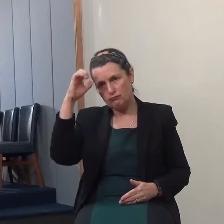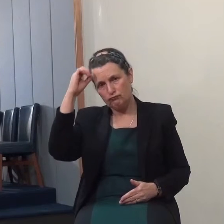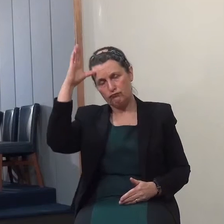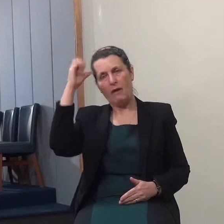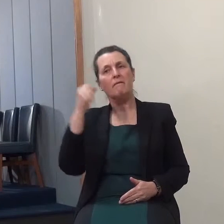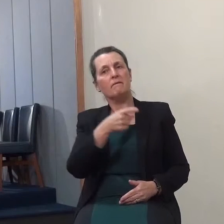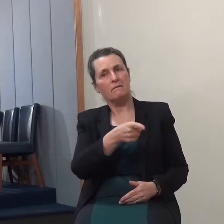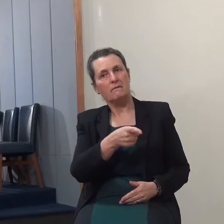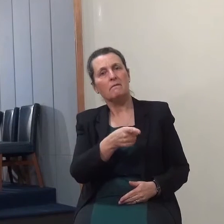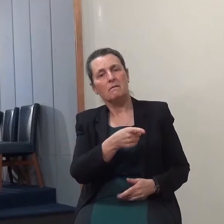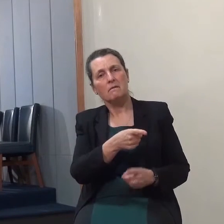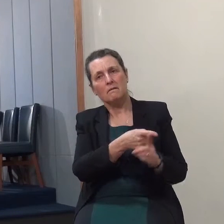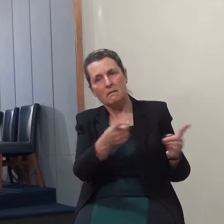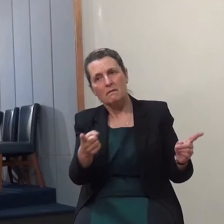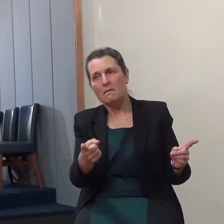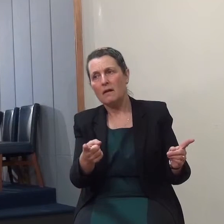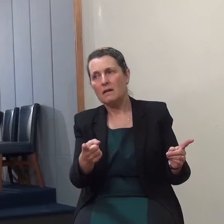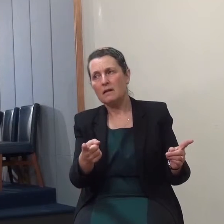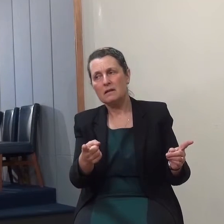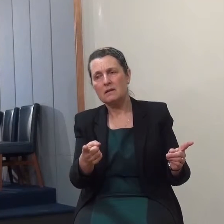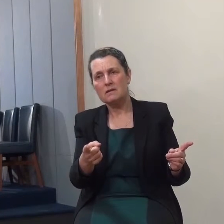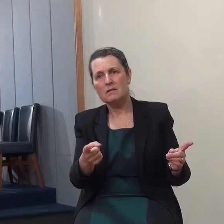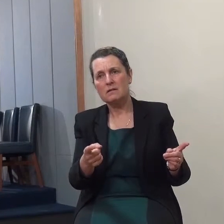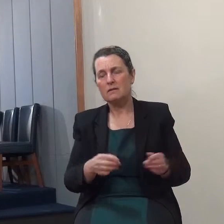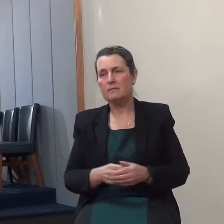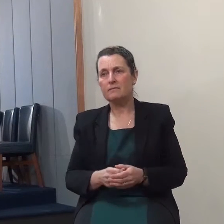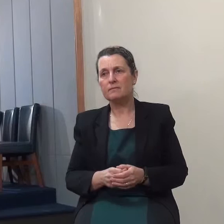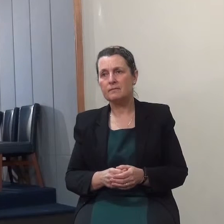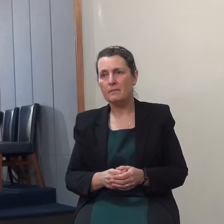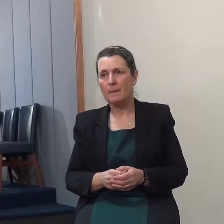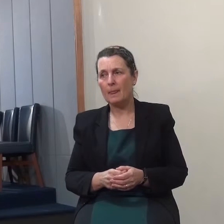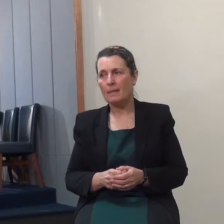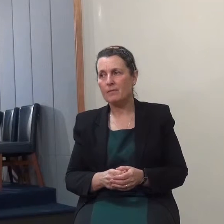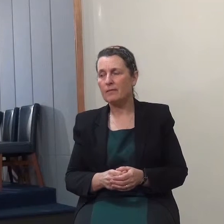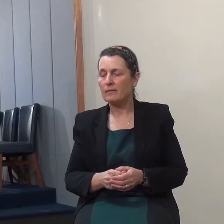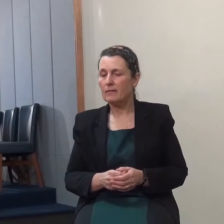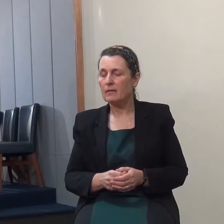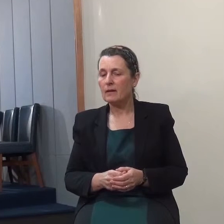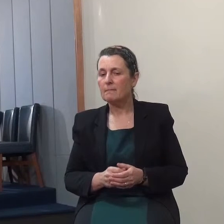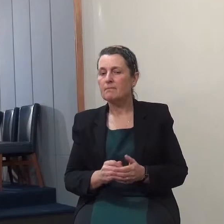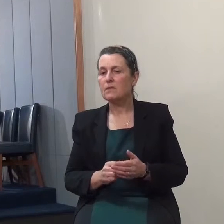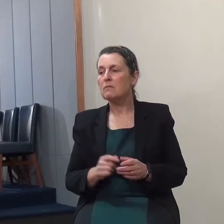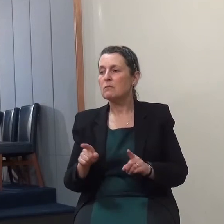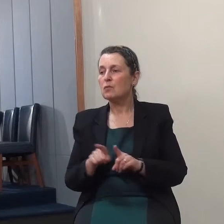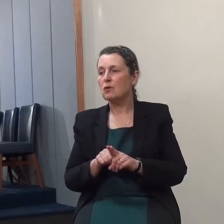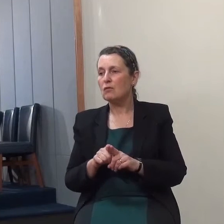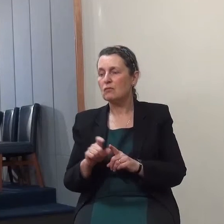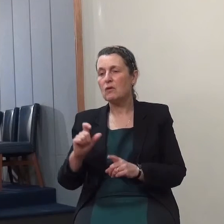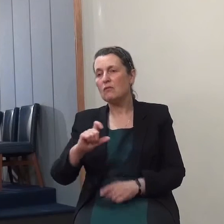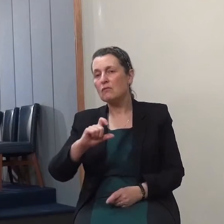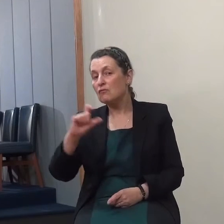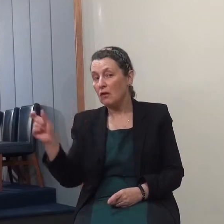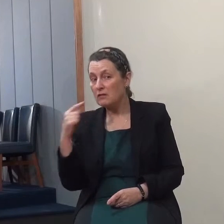endowed with understanding of Messiah and what it would be like and how he would come. And Christ promises that he'll